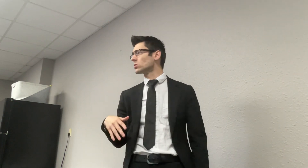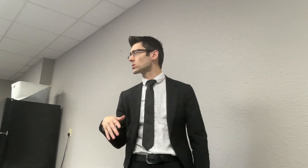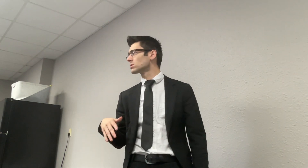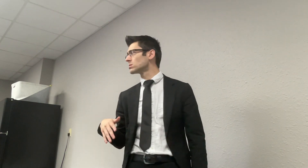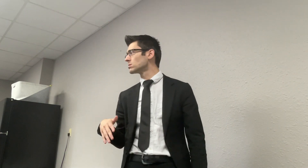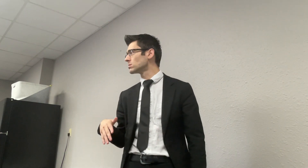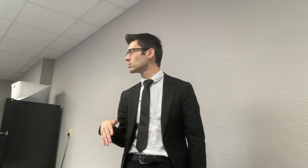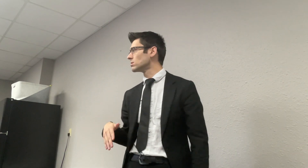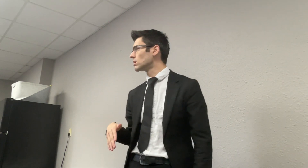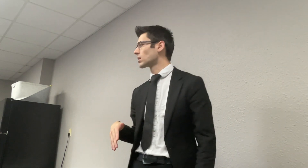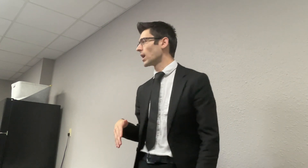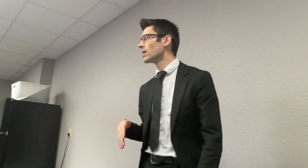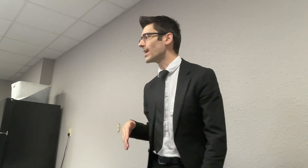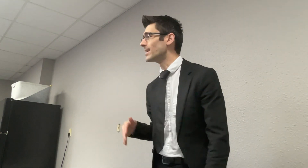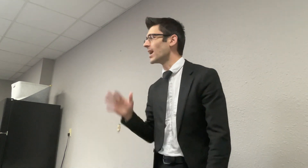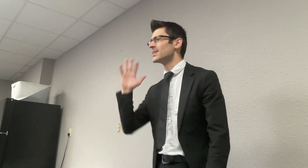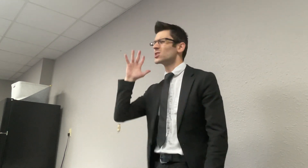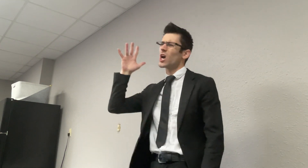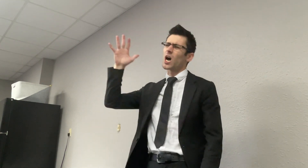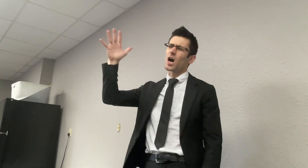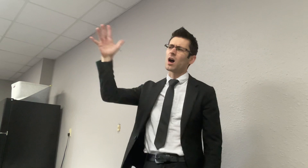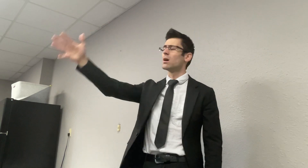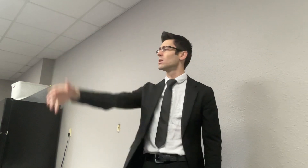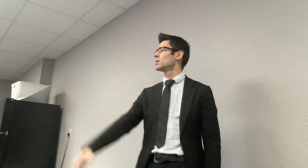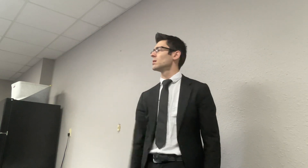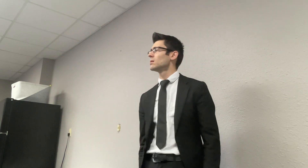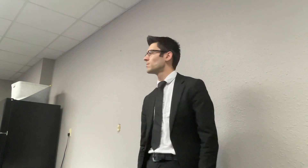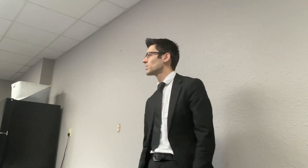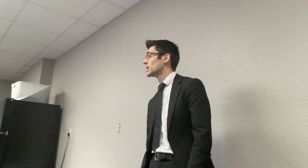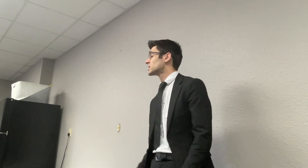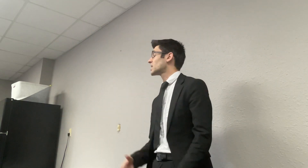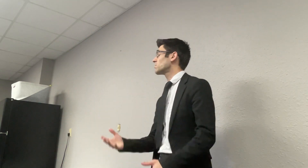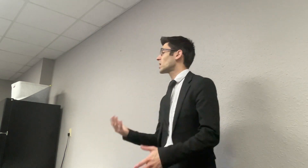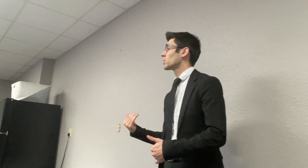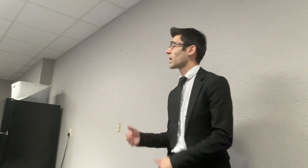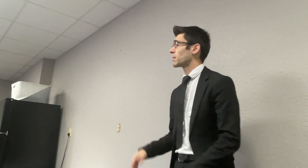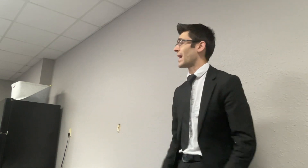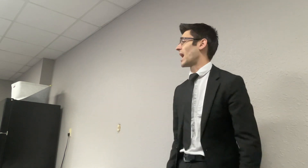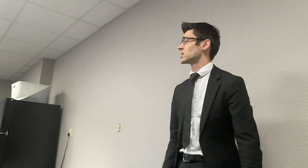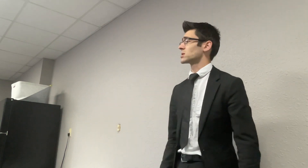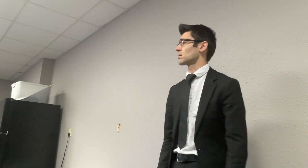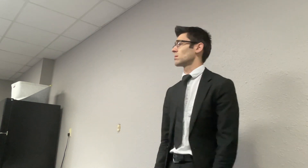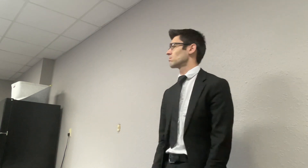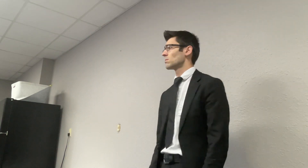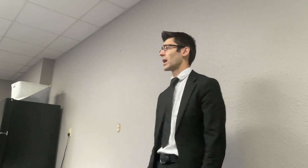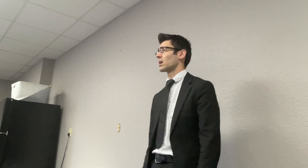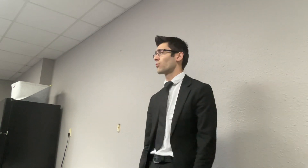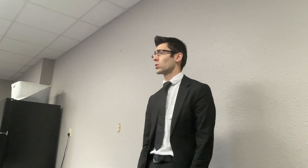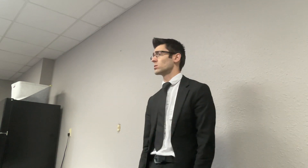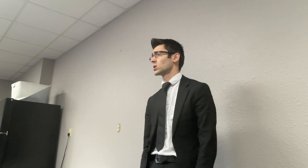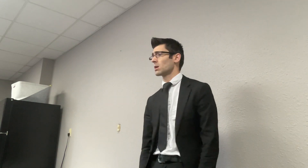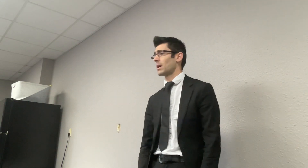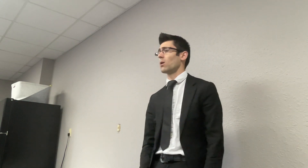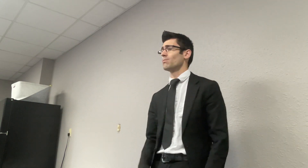wiggles. Okay? It does. And the same thing with like past. Like if we're talking about the